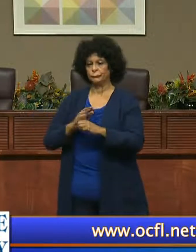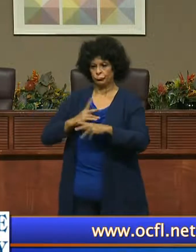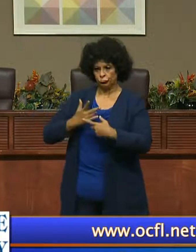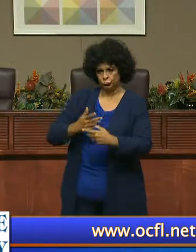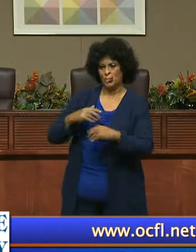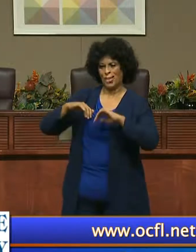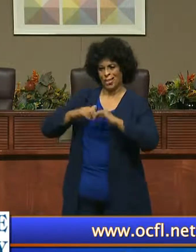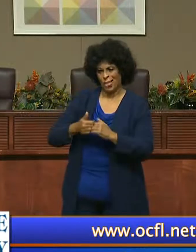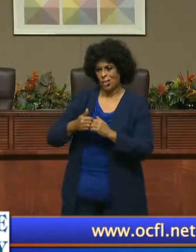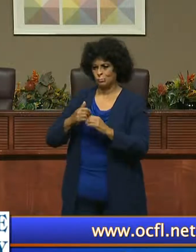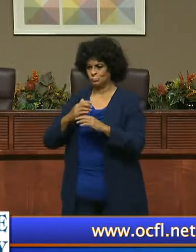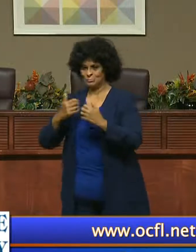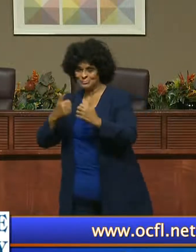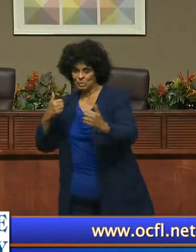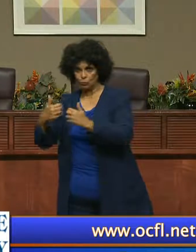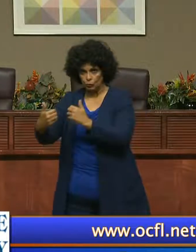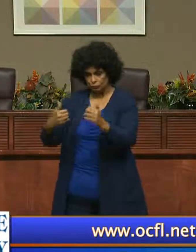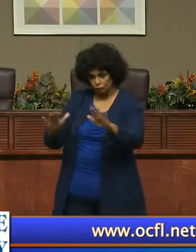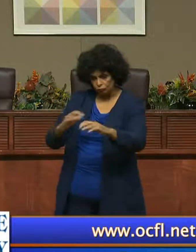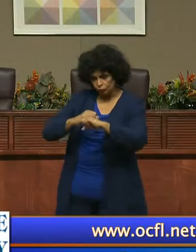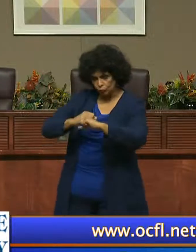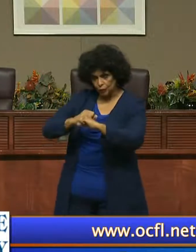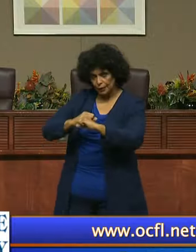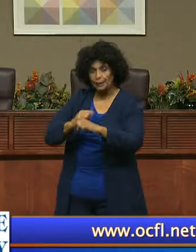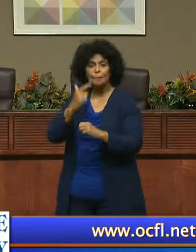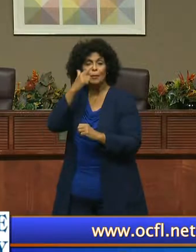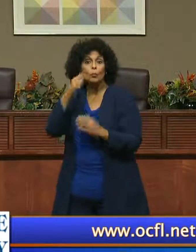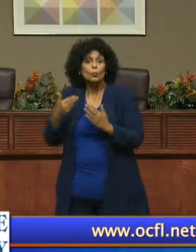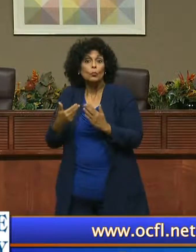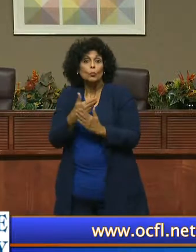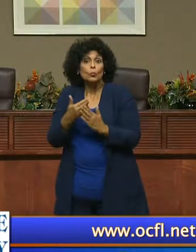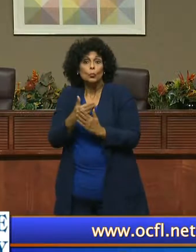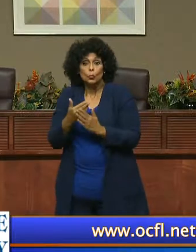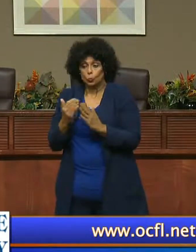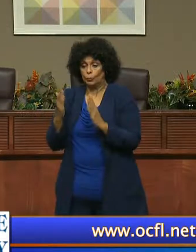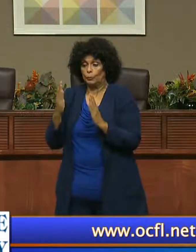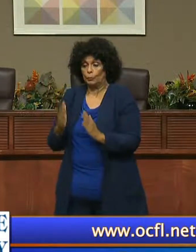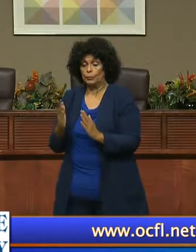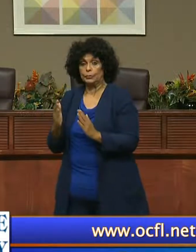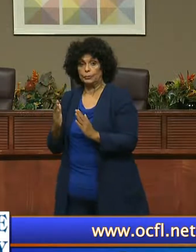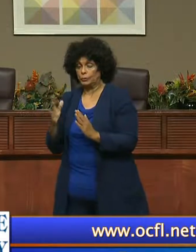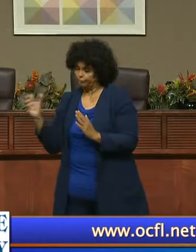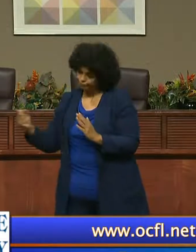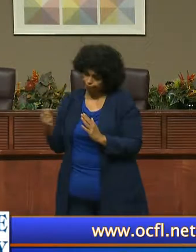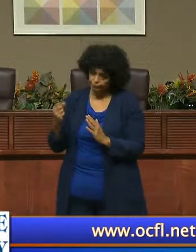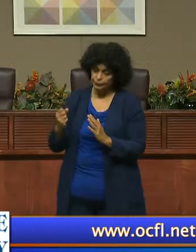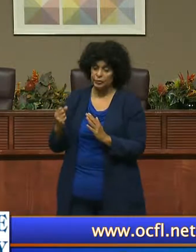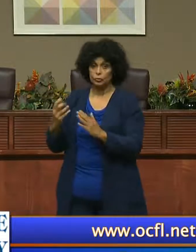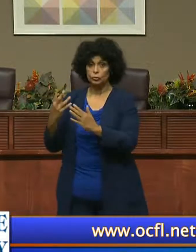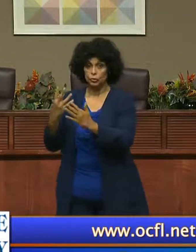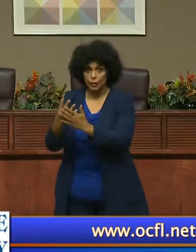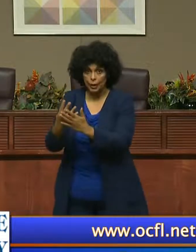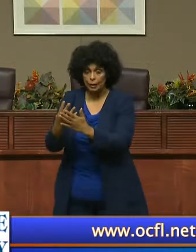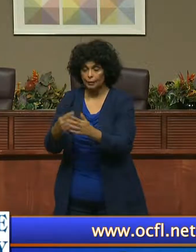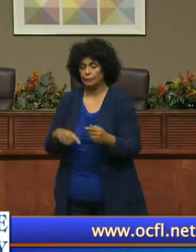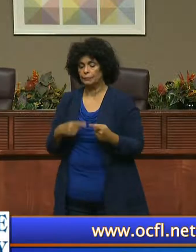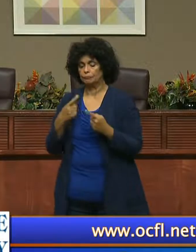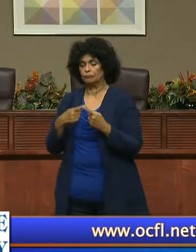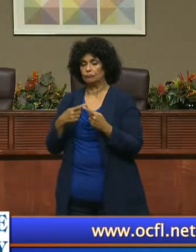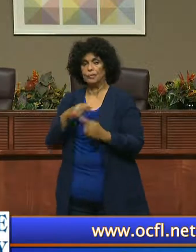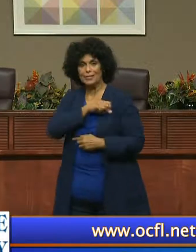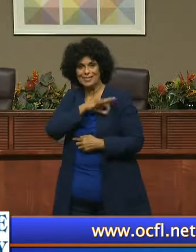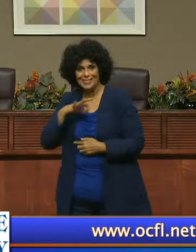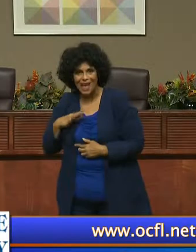when we have new inmates booked every day, when we have staff that works in the